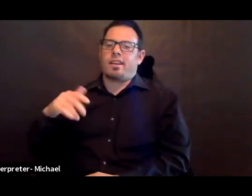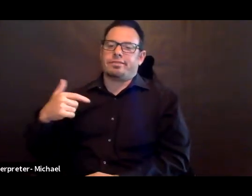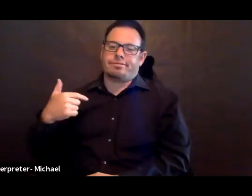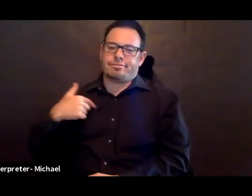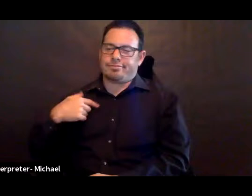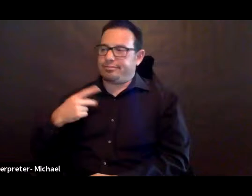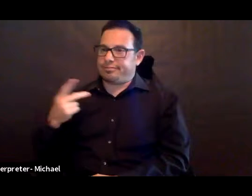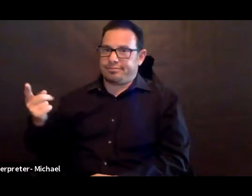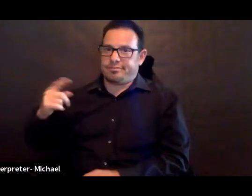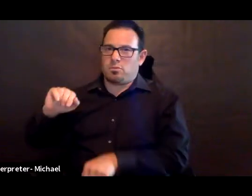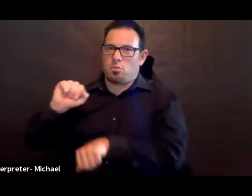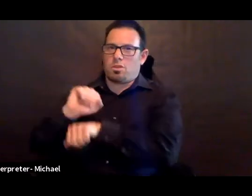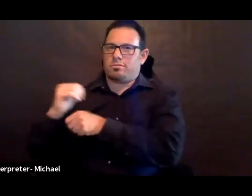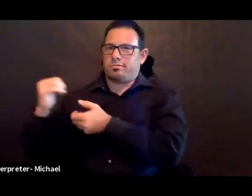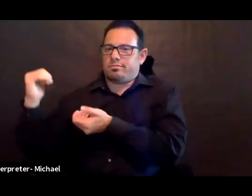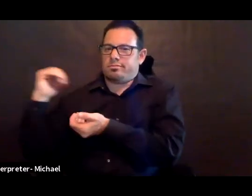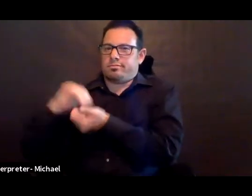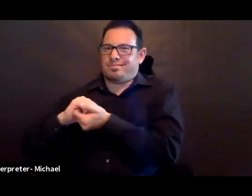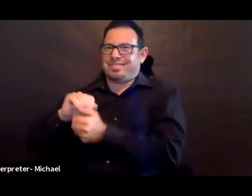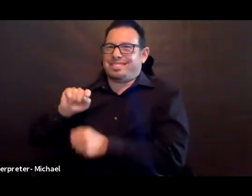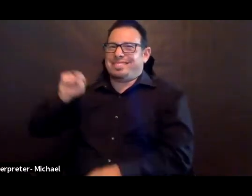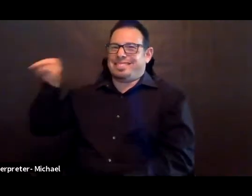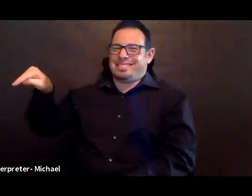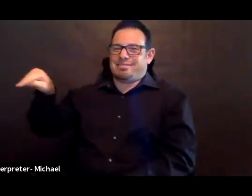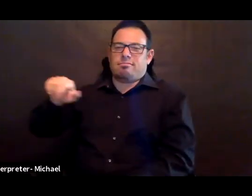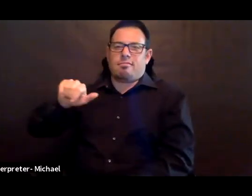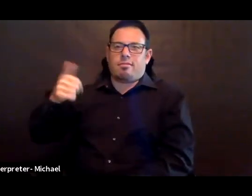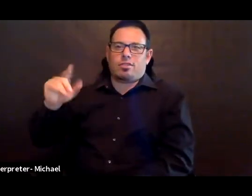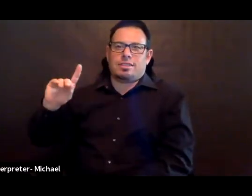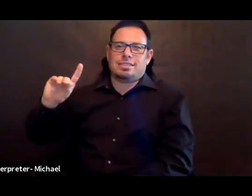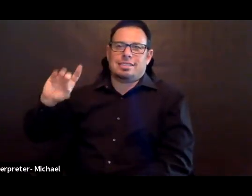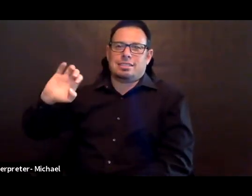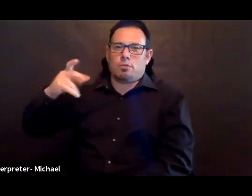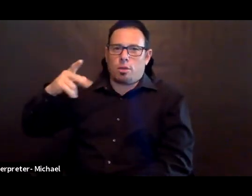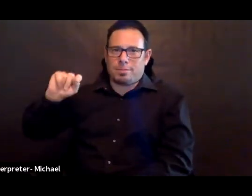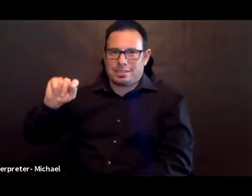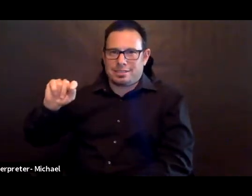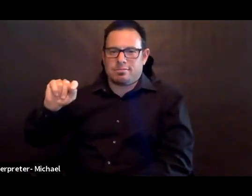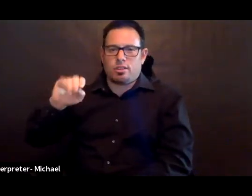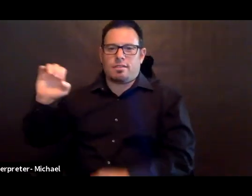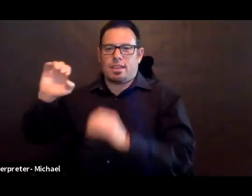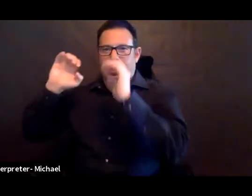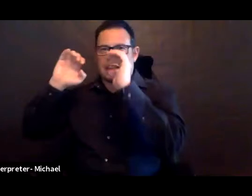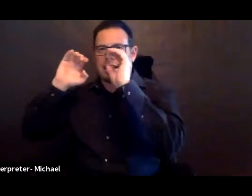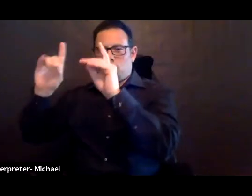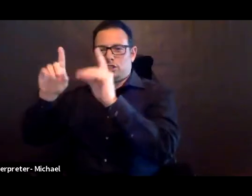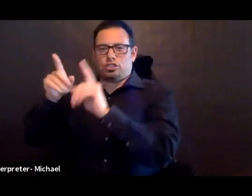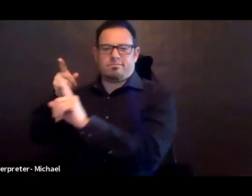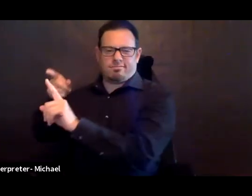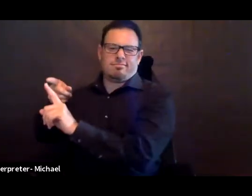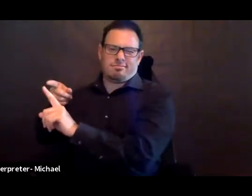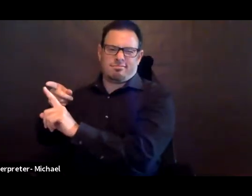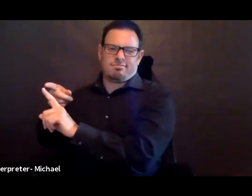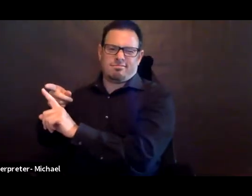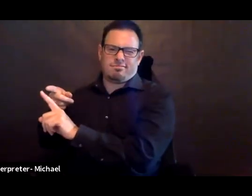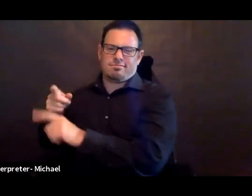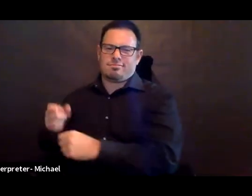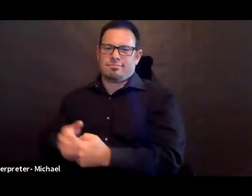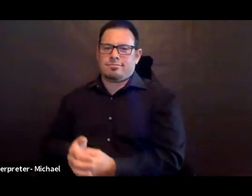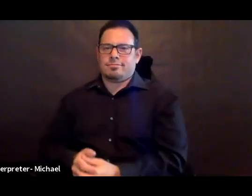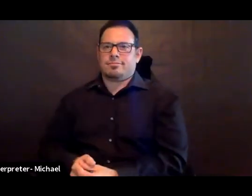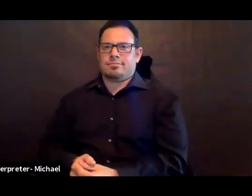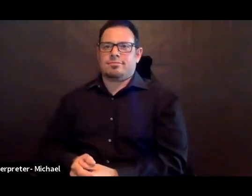been reviewing and looking at, and we generally think that those recommendations are very, very